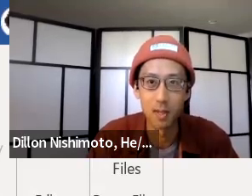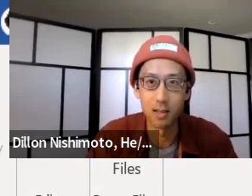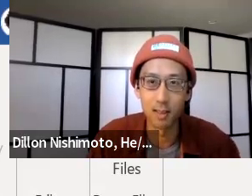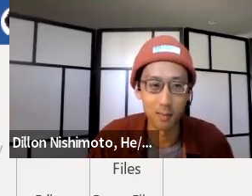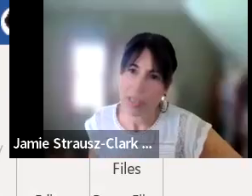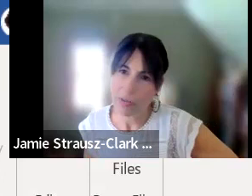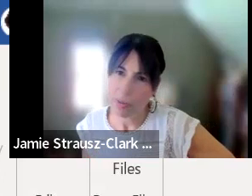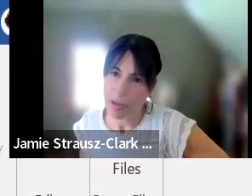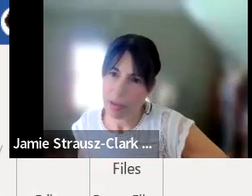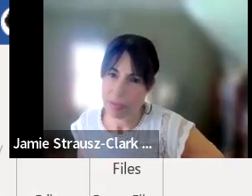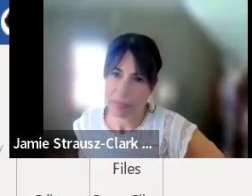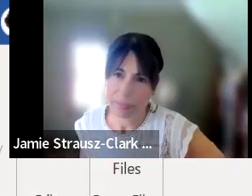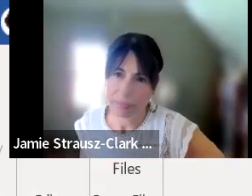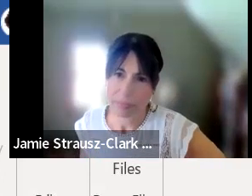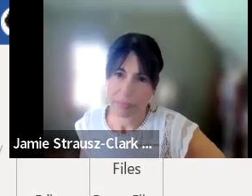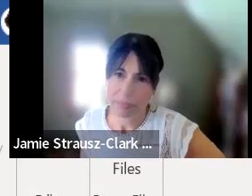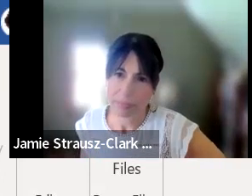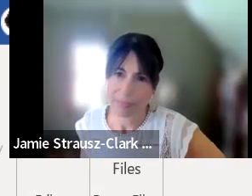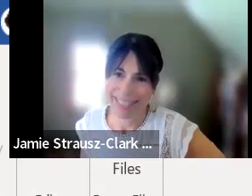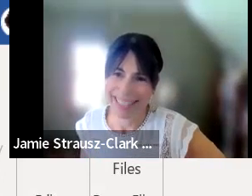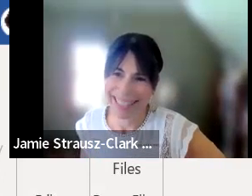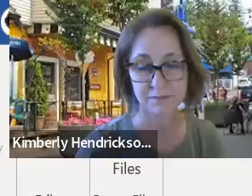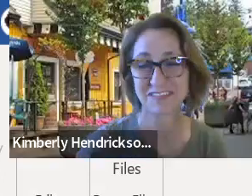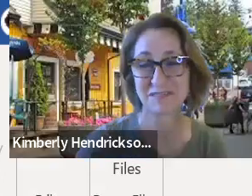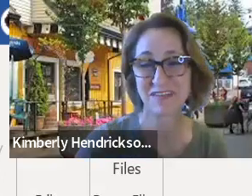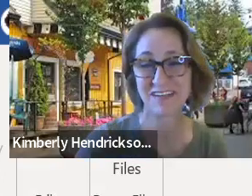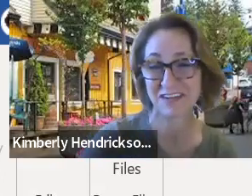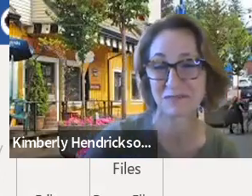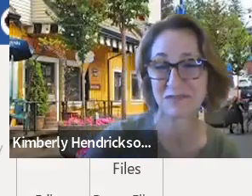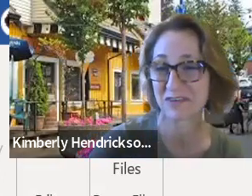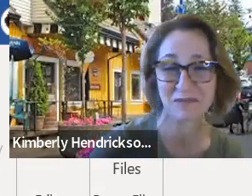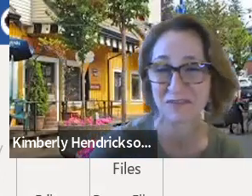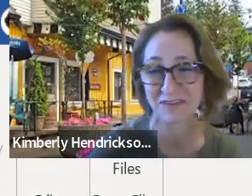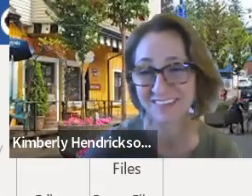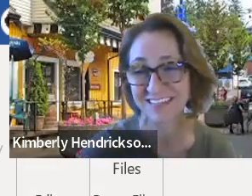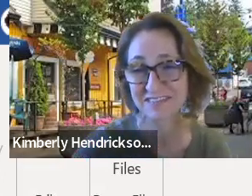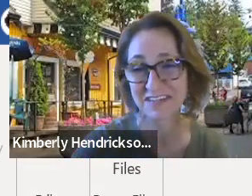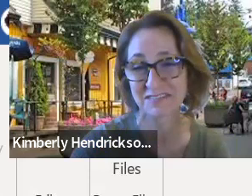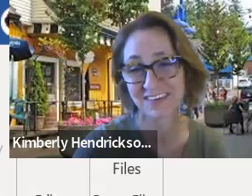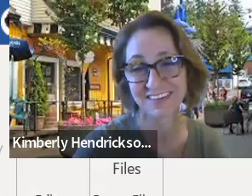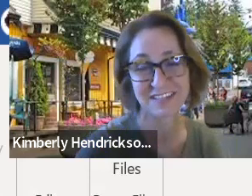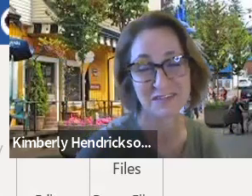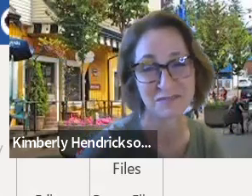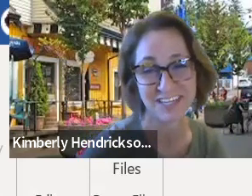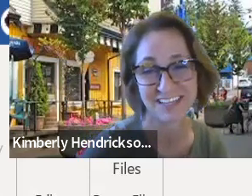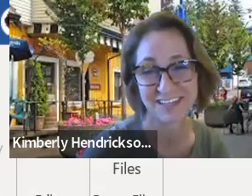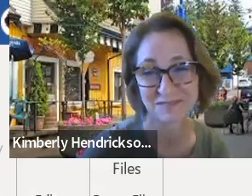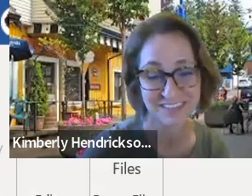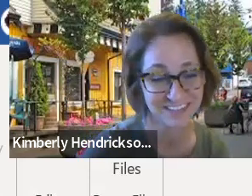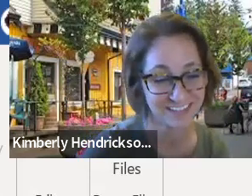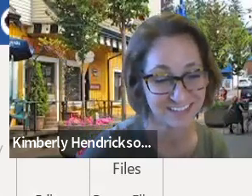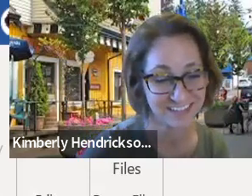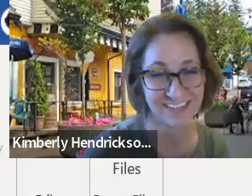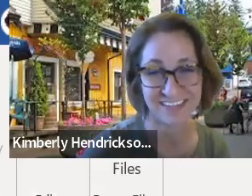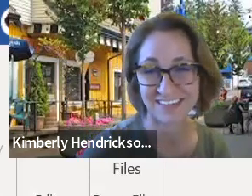it's something. Dylan, I'd love to talk to you about co-response. That's the best advertisement for co-response that I've ever heard. Thank you for bringing that